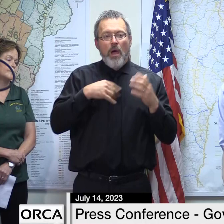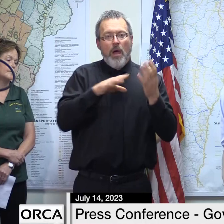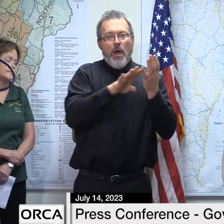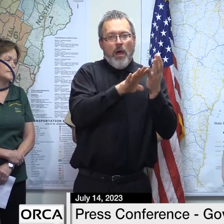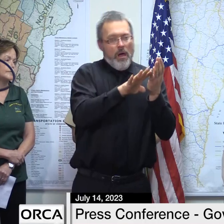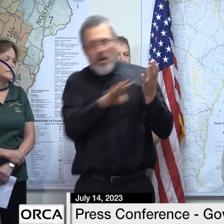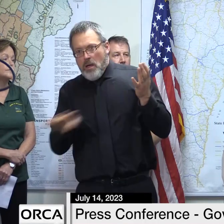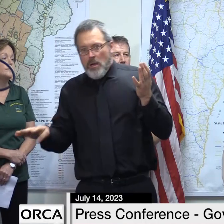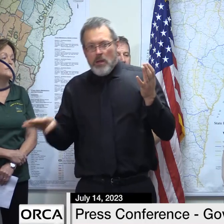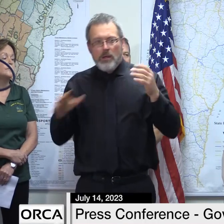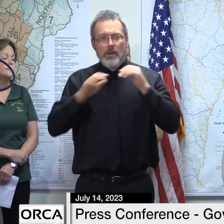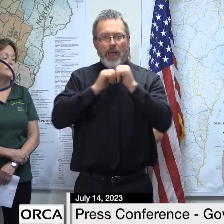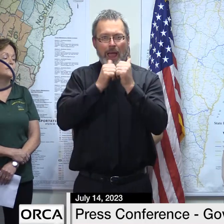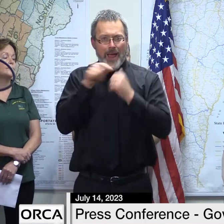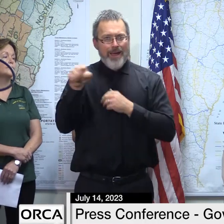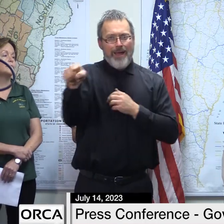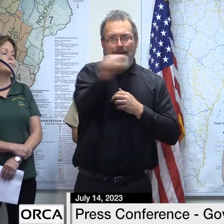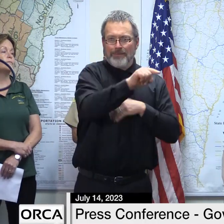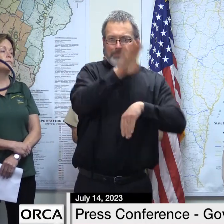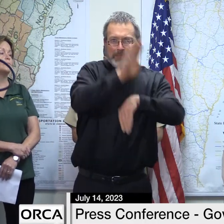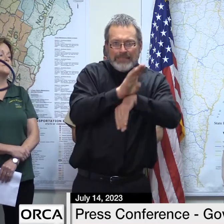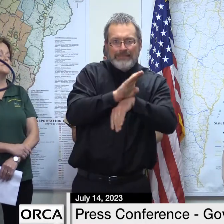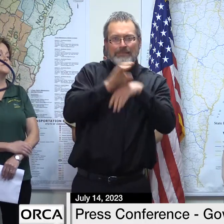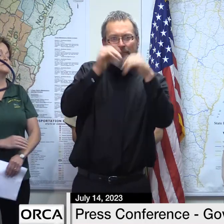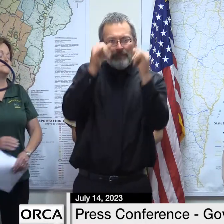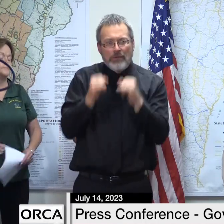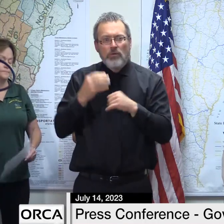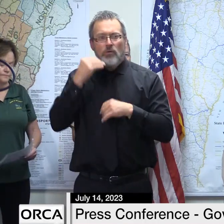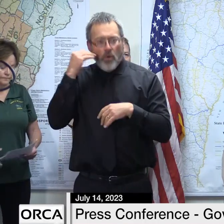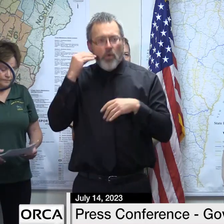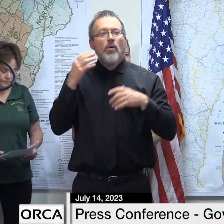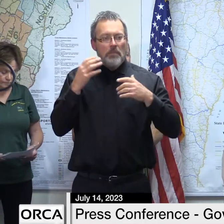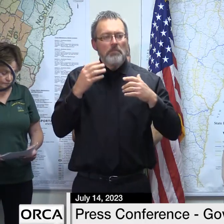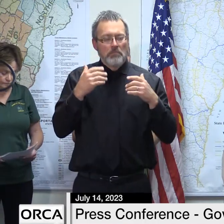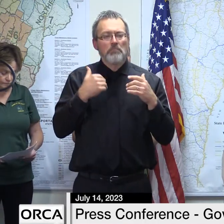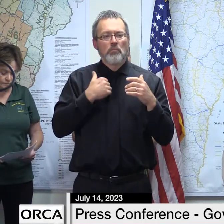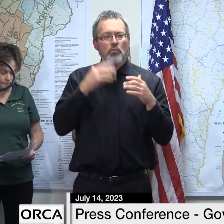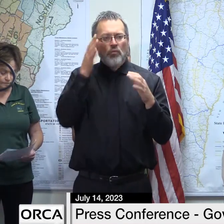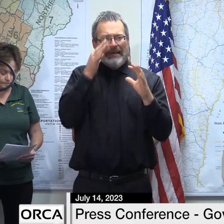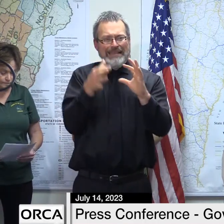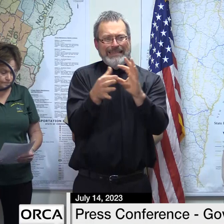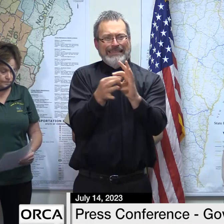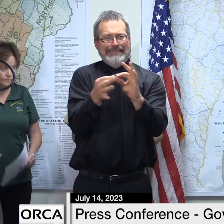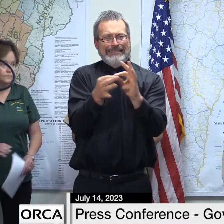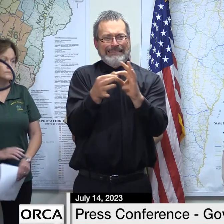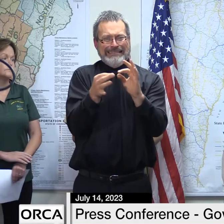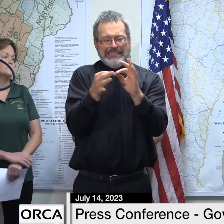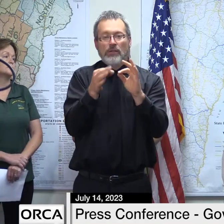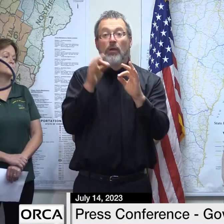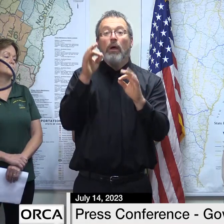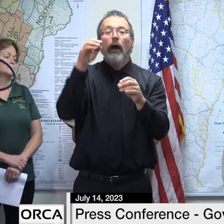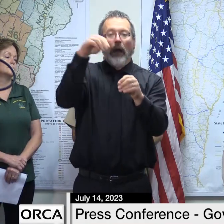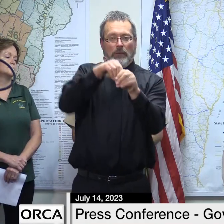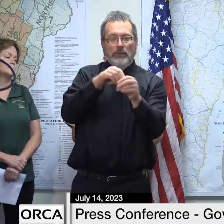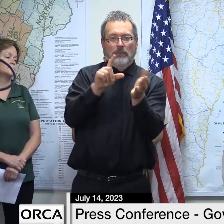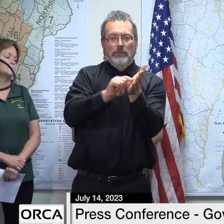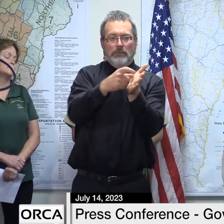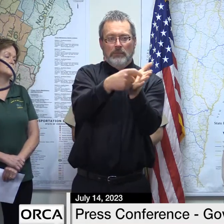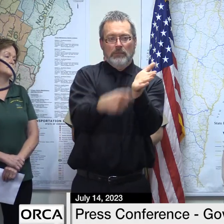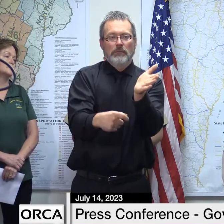have more detailed information on that with a press release on the approval right after the press